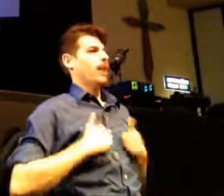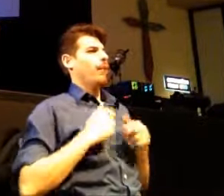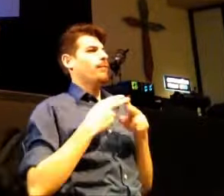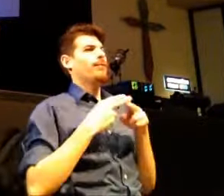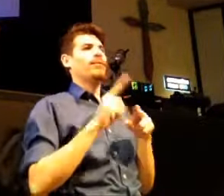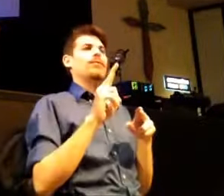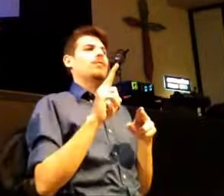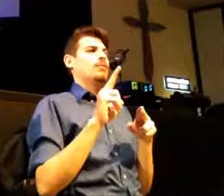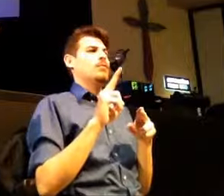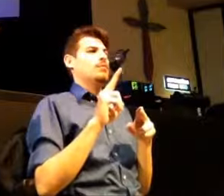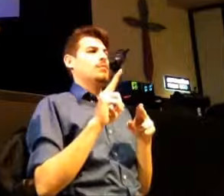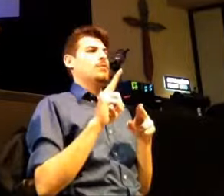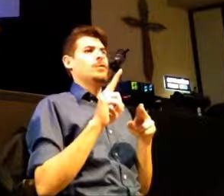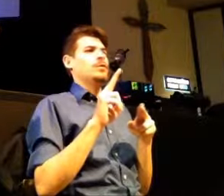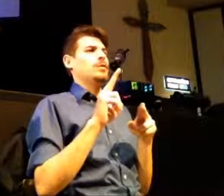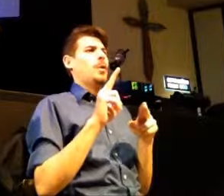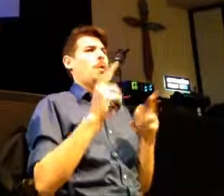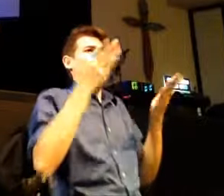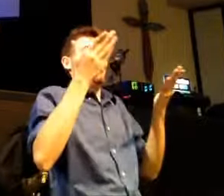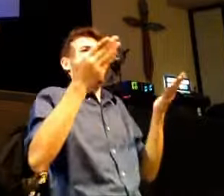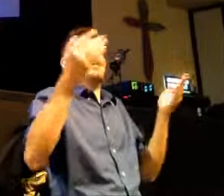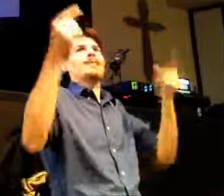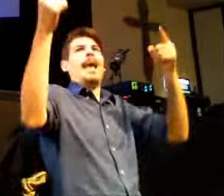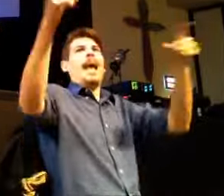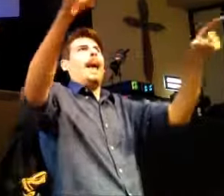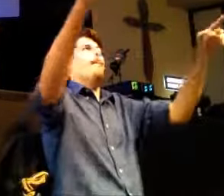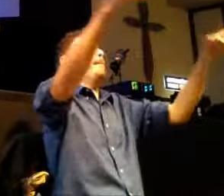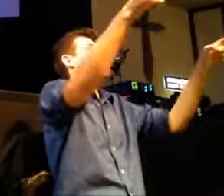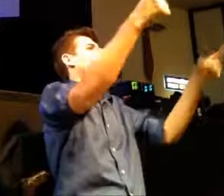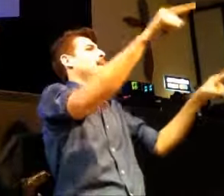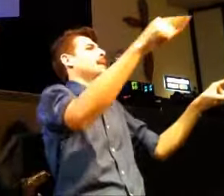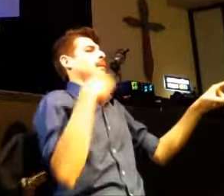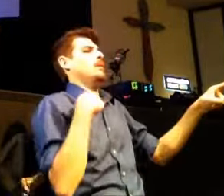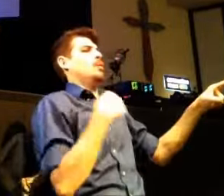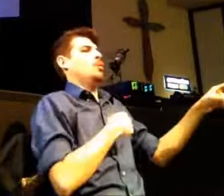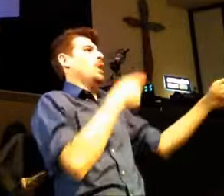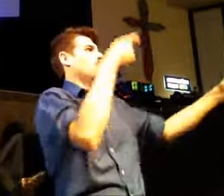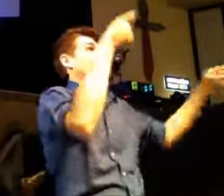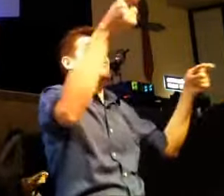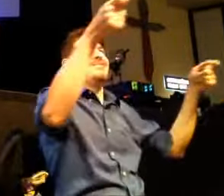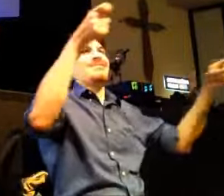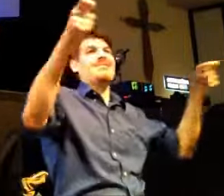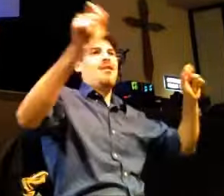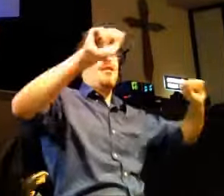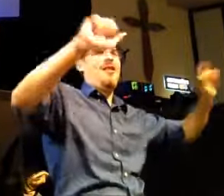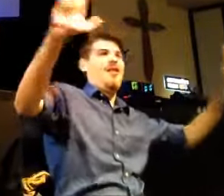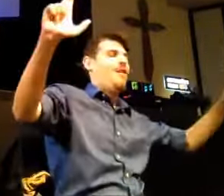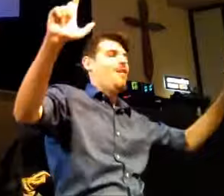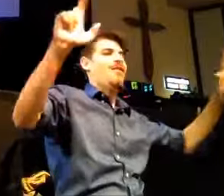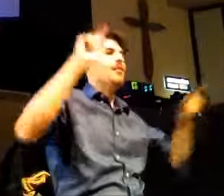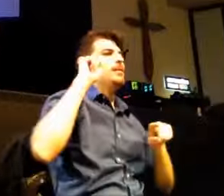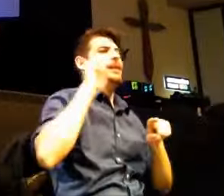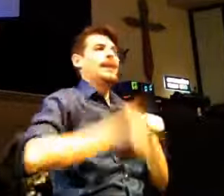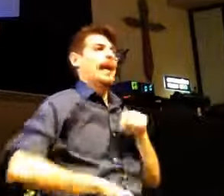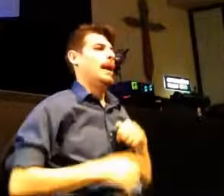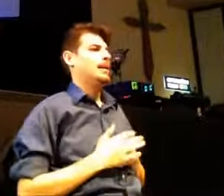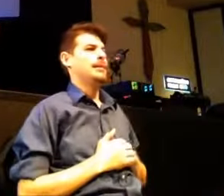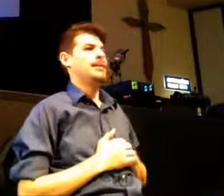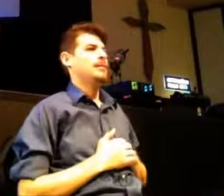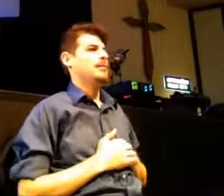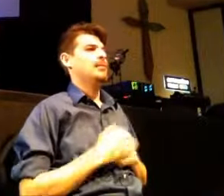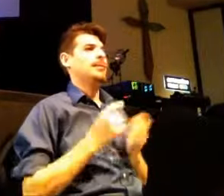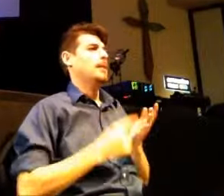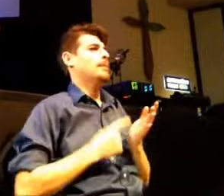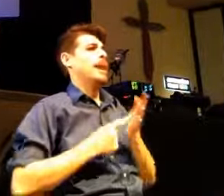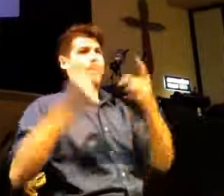all that we can control, which means there are going to be things that can affect our lives that we just don't have full control over. And that's